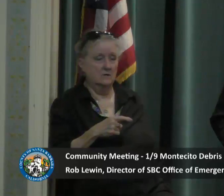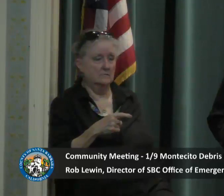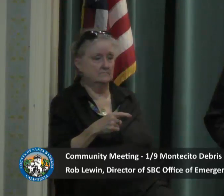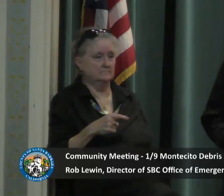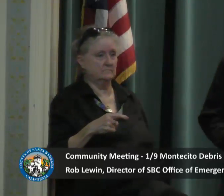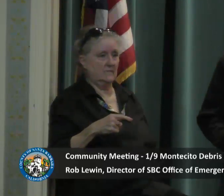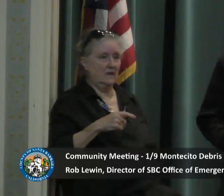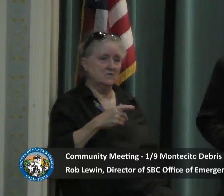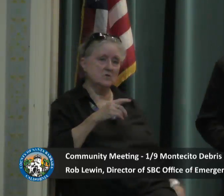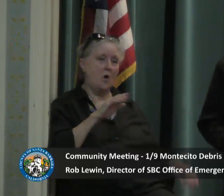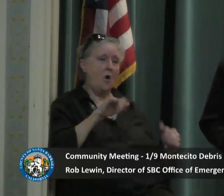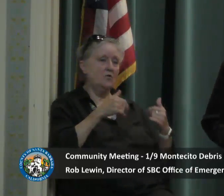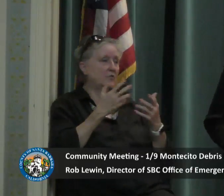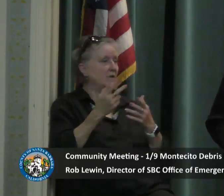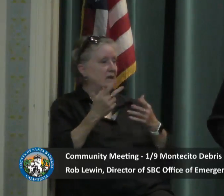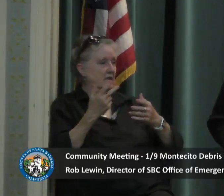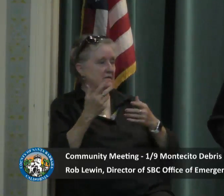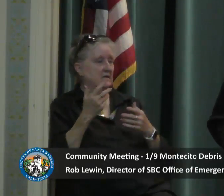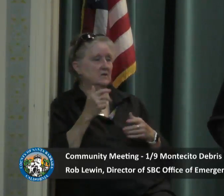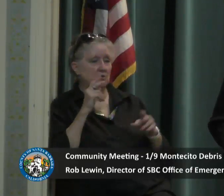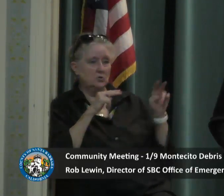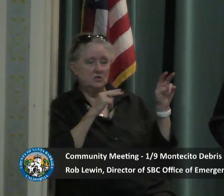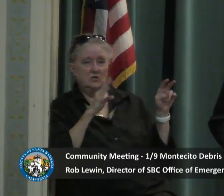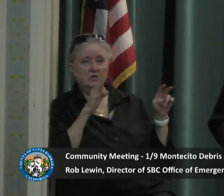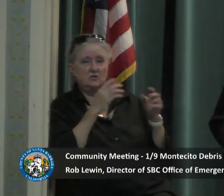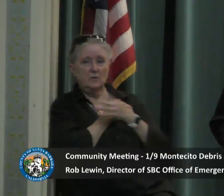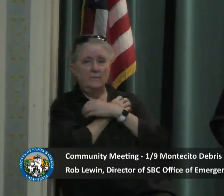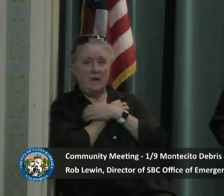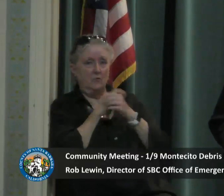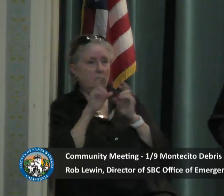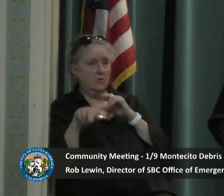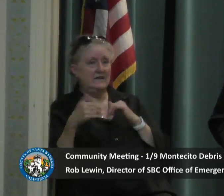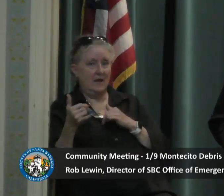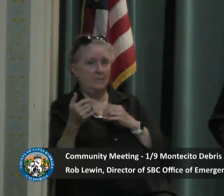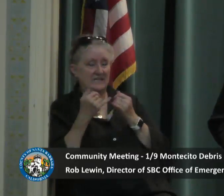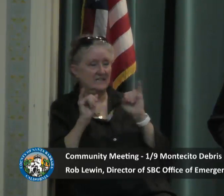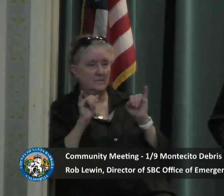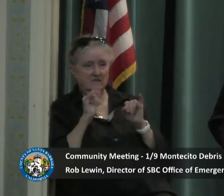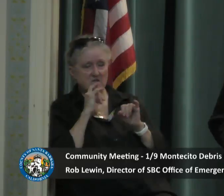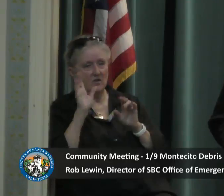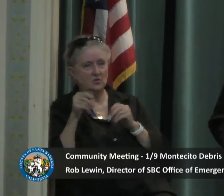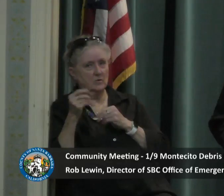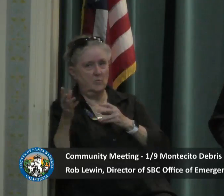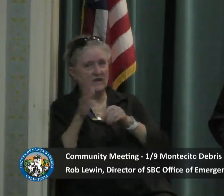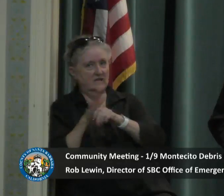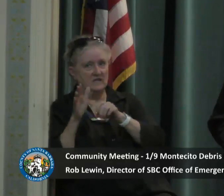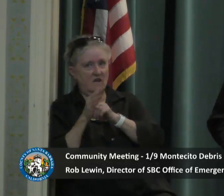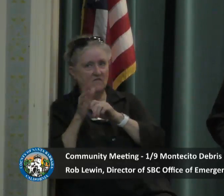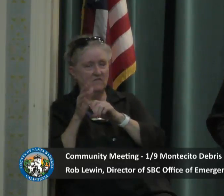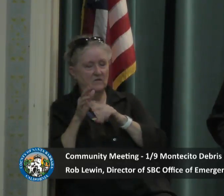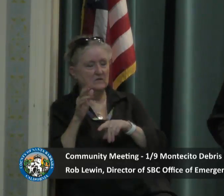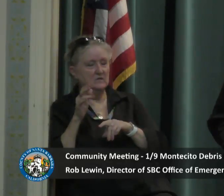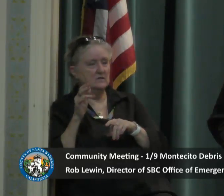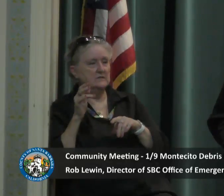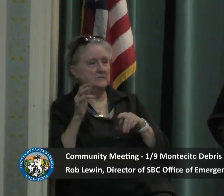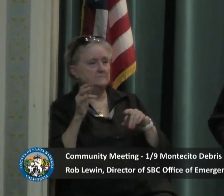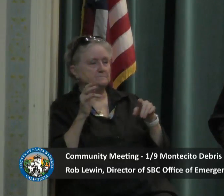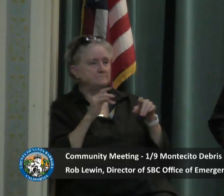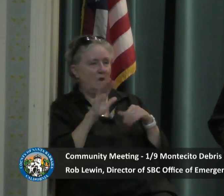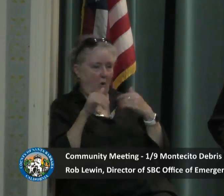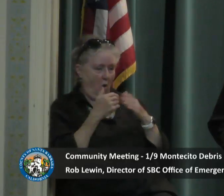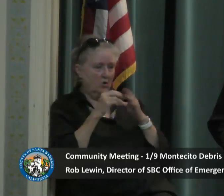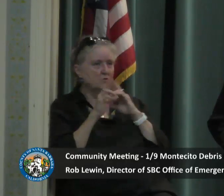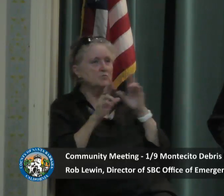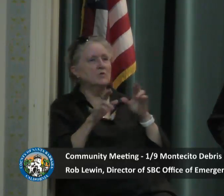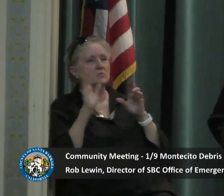all three of them are together. You can look at the Bear report now, but independently, that report is not going to provide you enough value. And all those reports